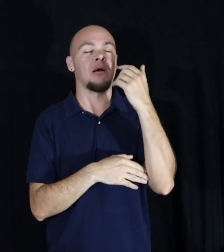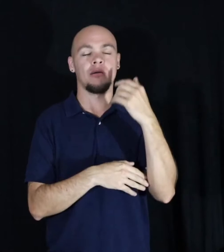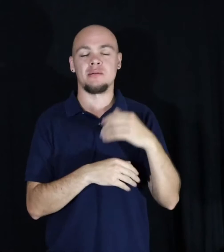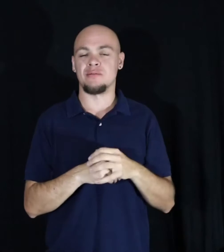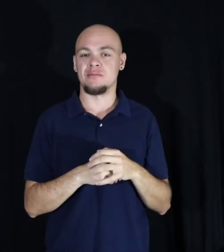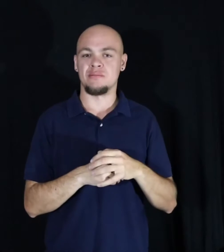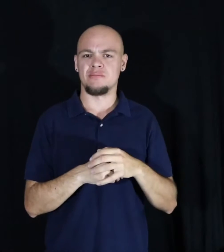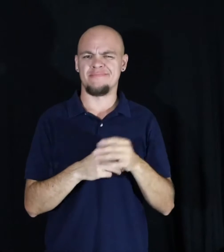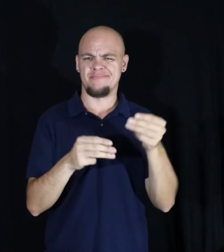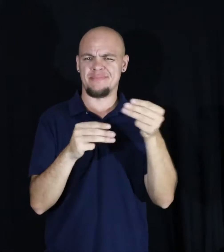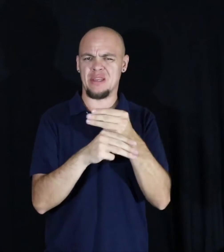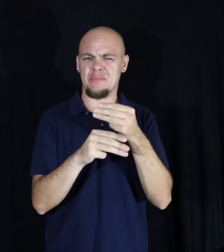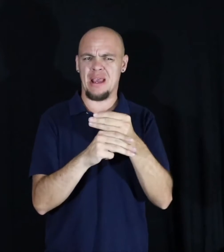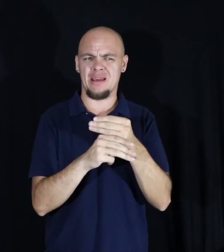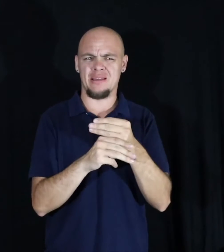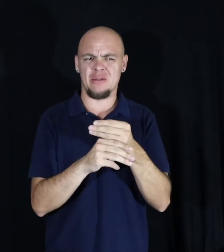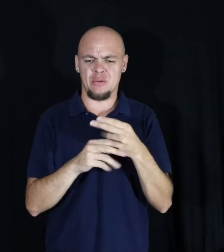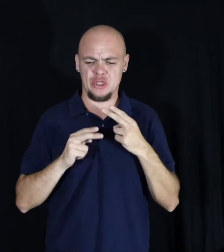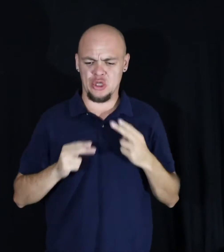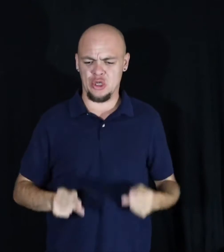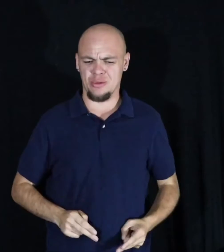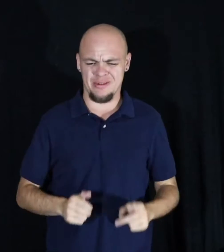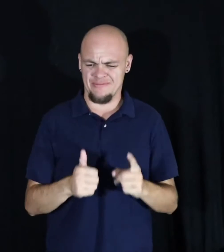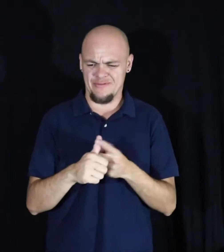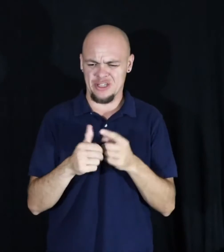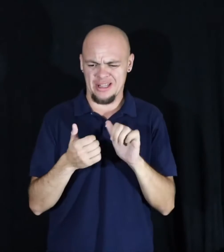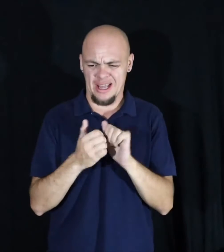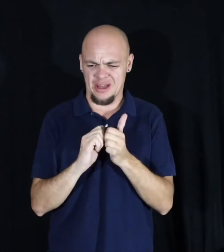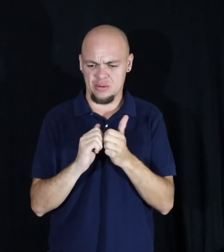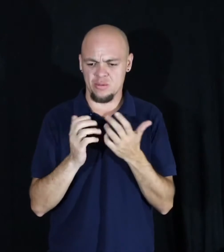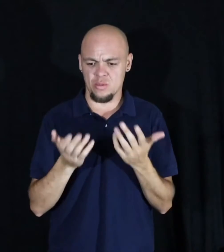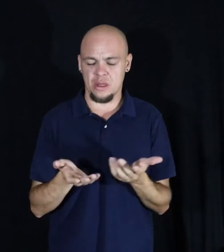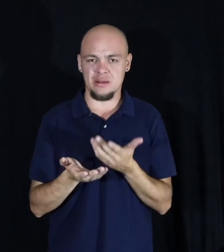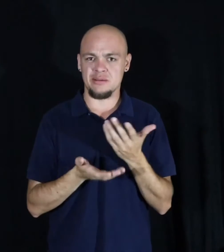how was math ever human in the first place? So think about it.